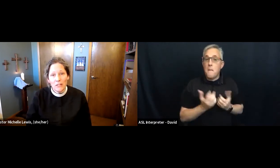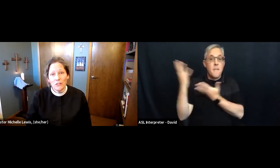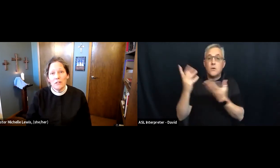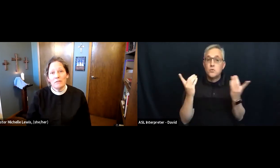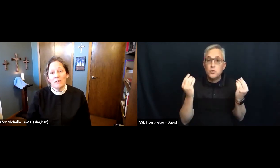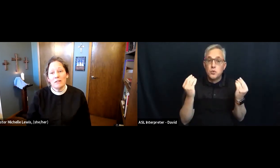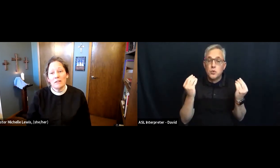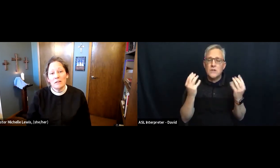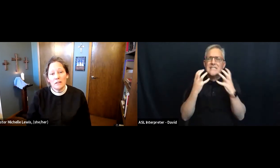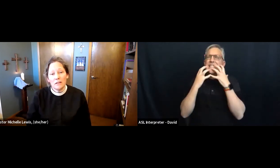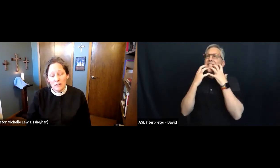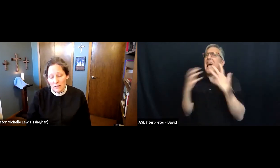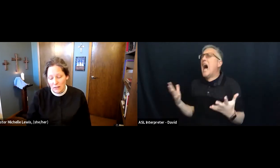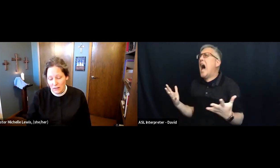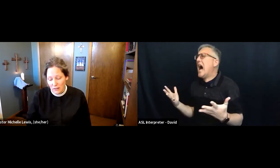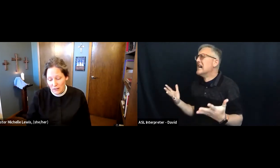pay attention,